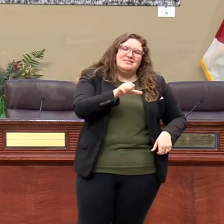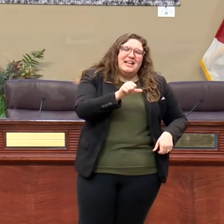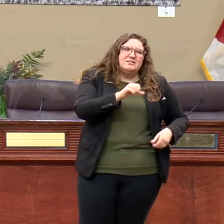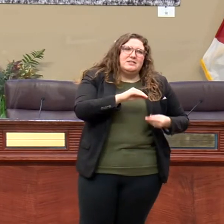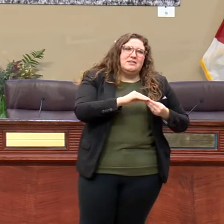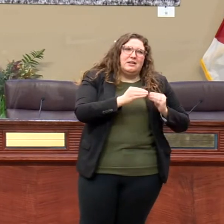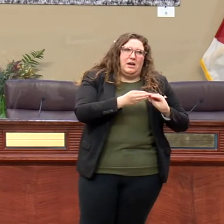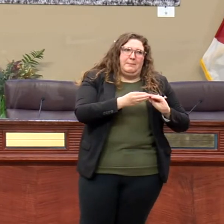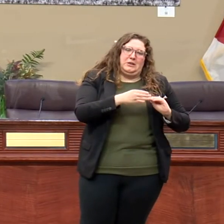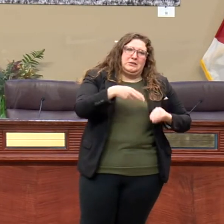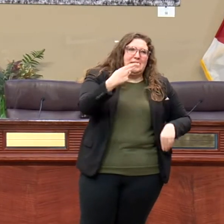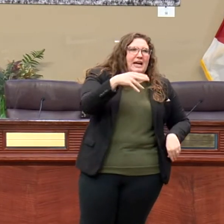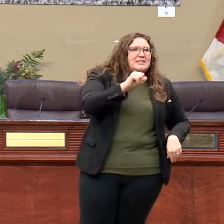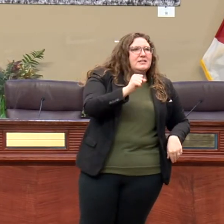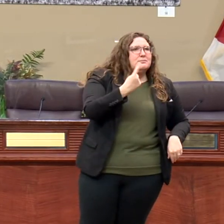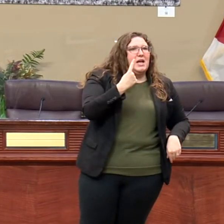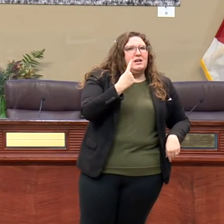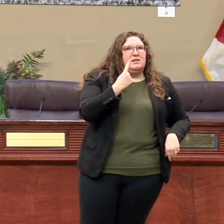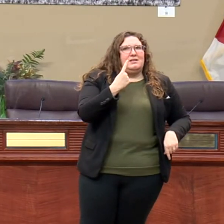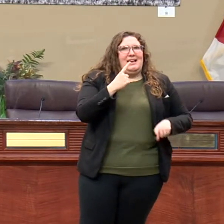are vaccinated and they